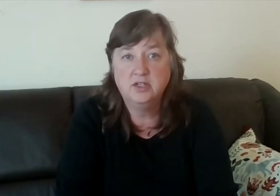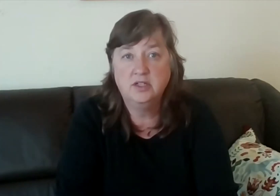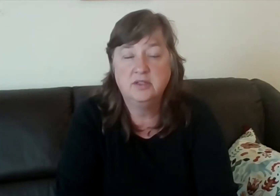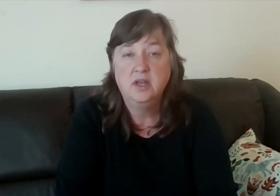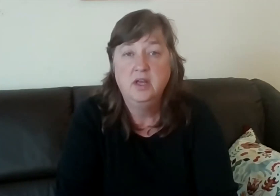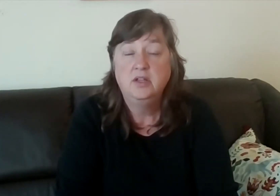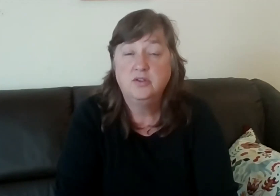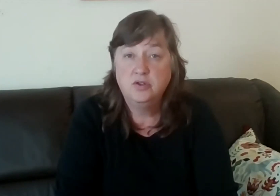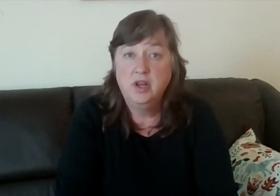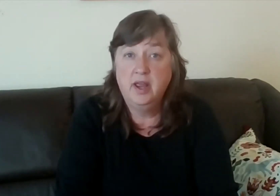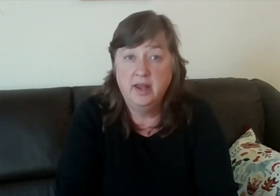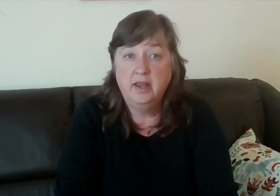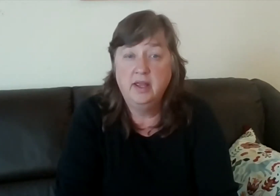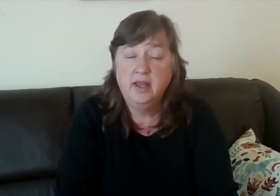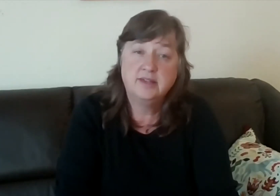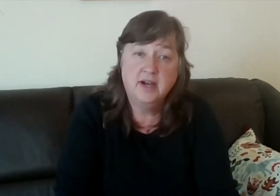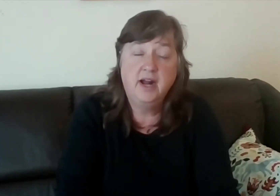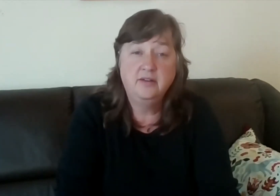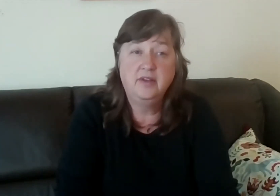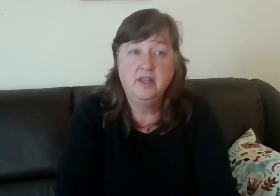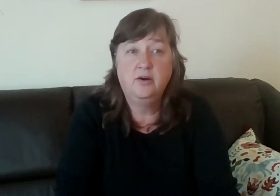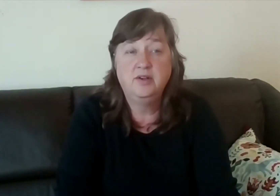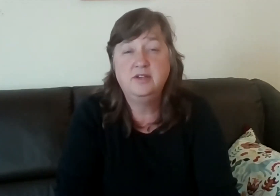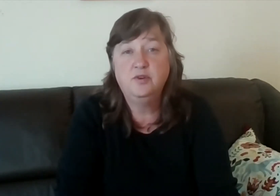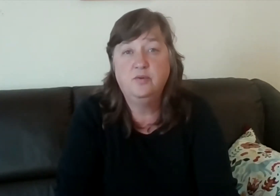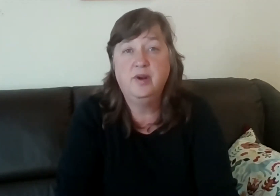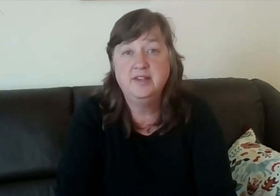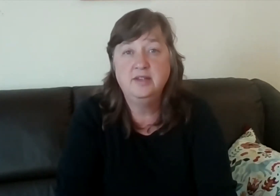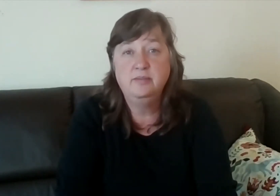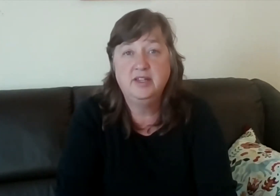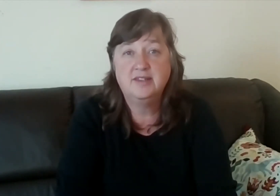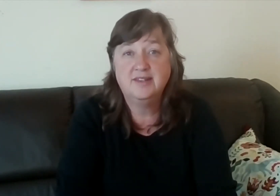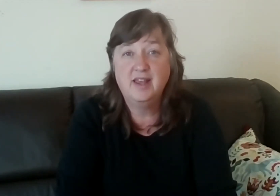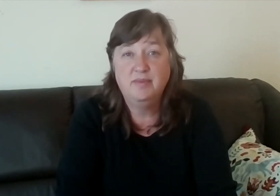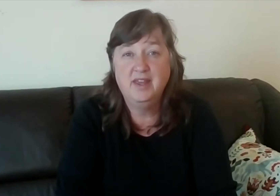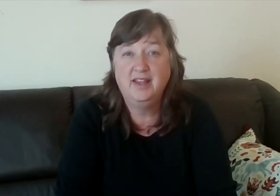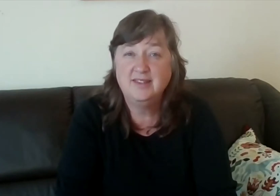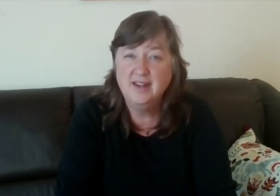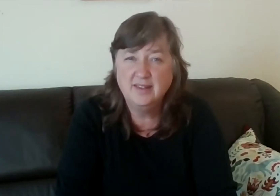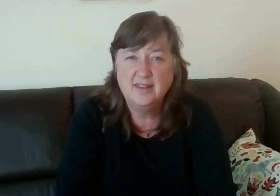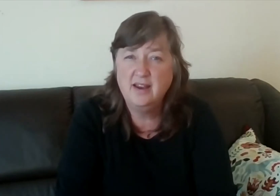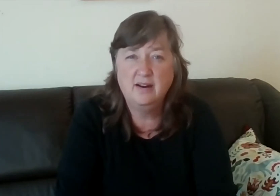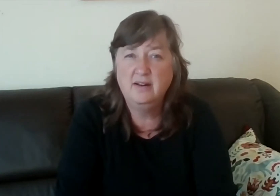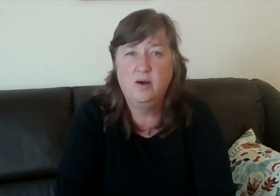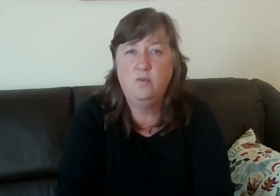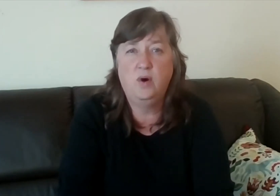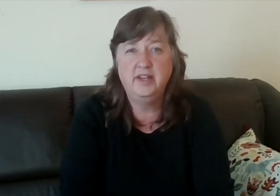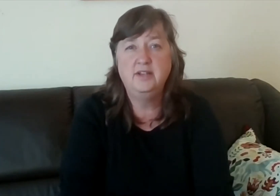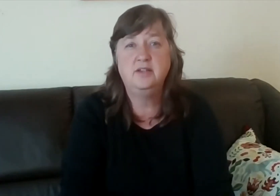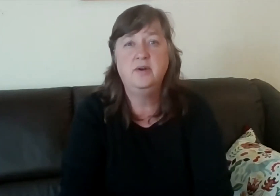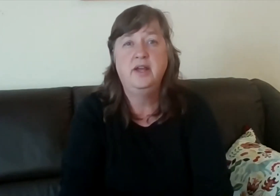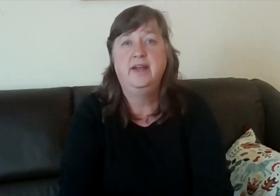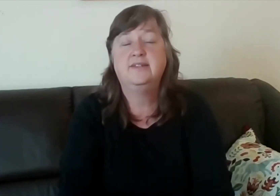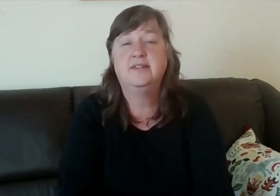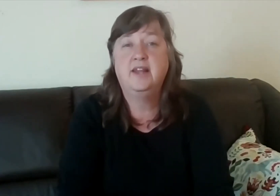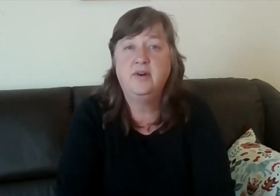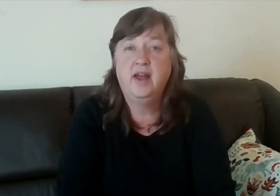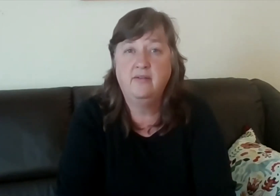instructions. It's kind of, you know, a different reason, but it's the same thing. It's not that they are not wanting to, it's that they don't have